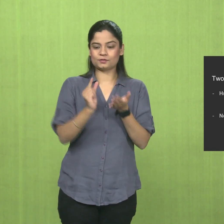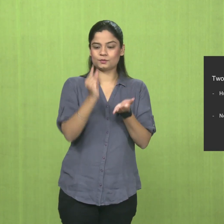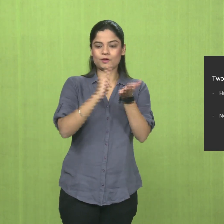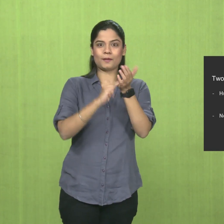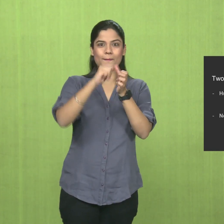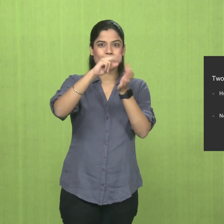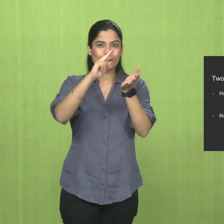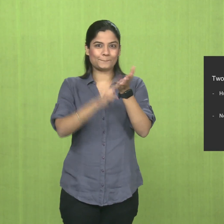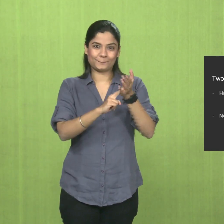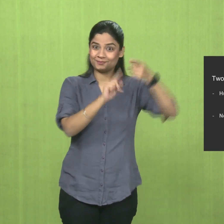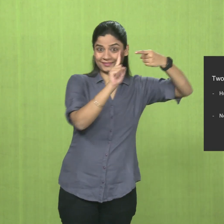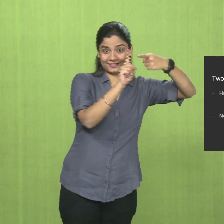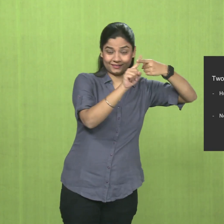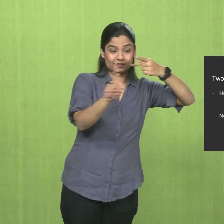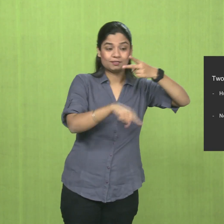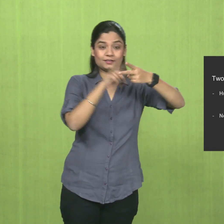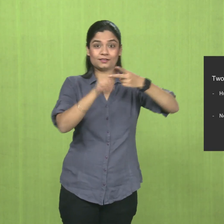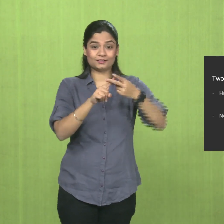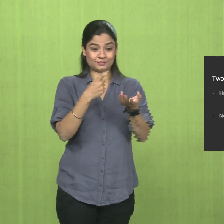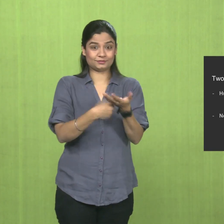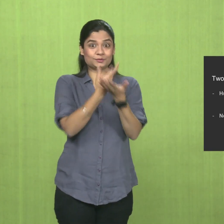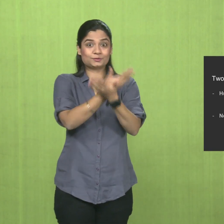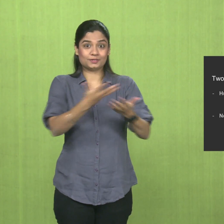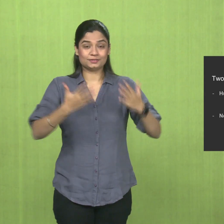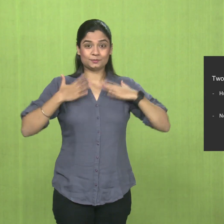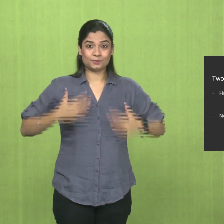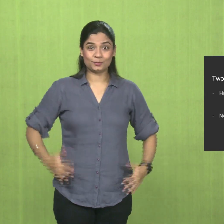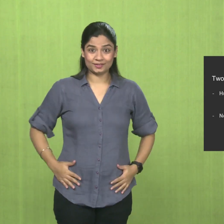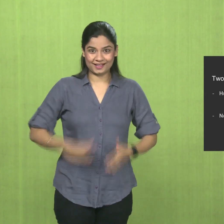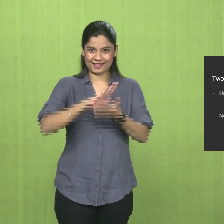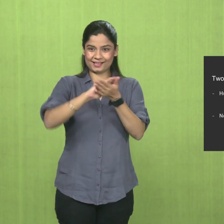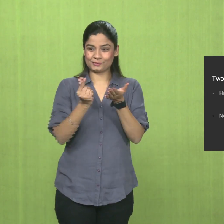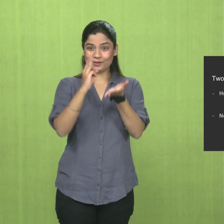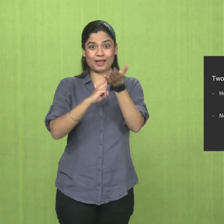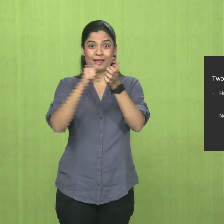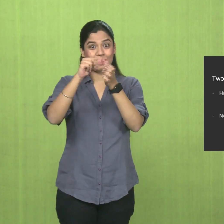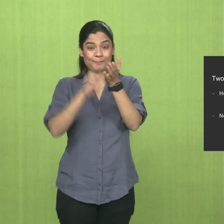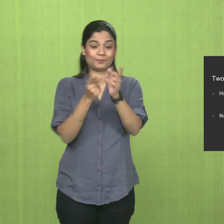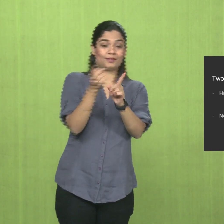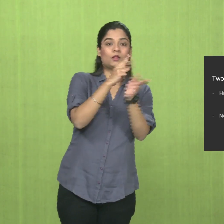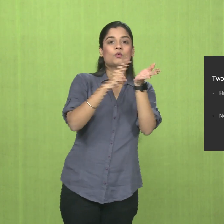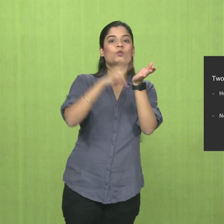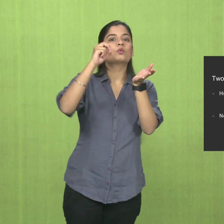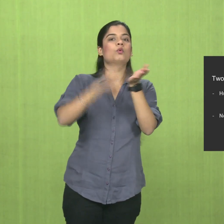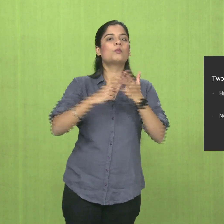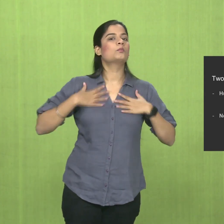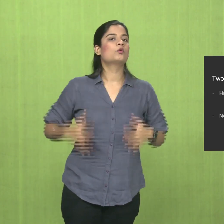called human resource. Second is resources that is not linked to us but are important. They are